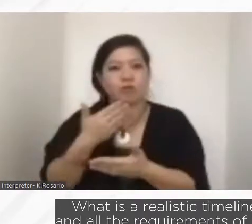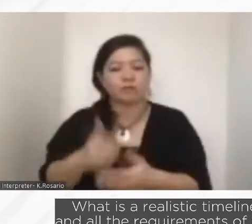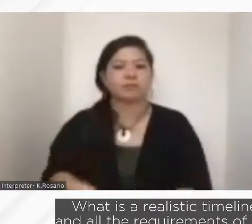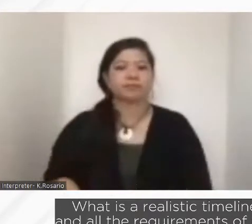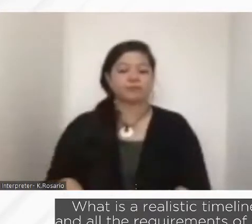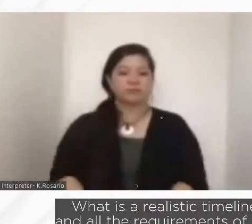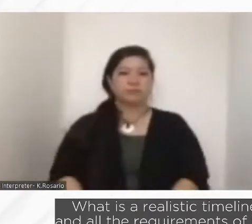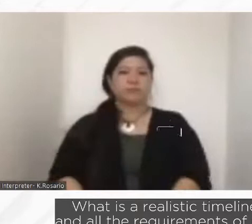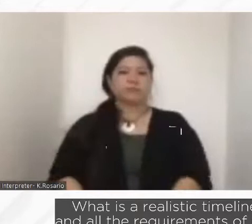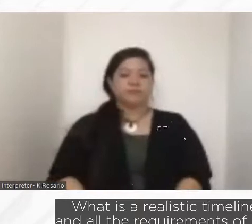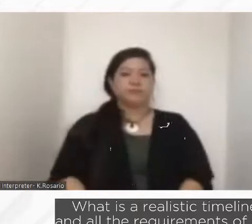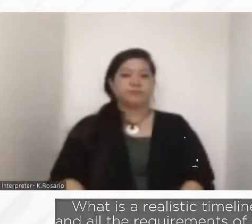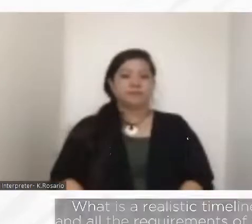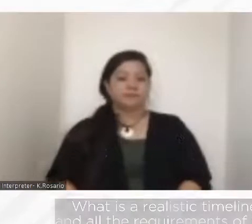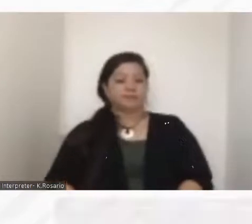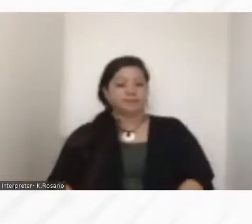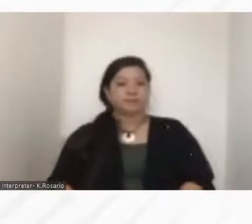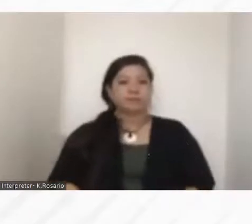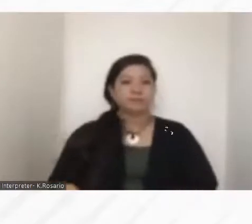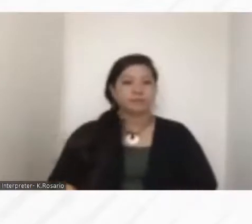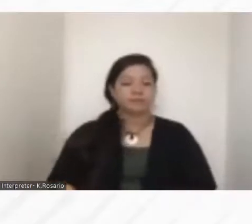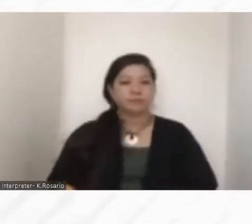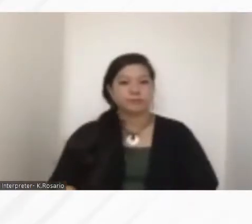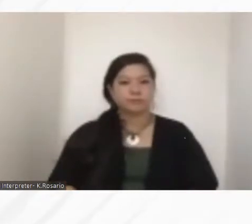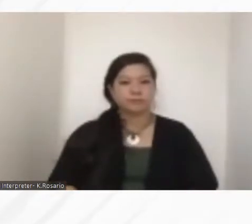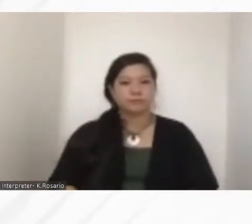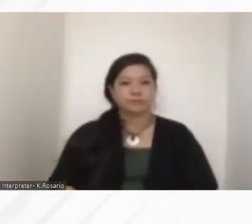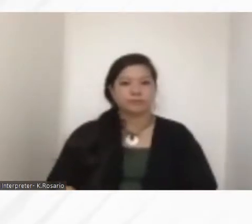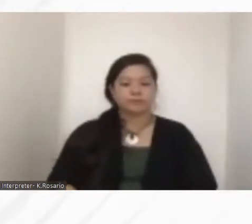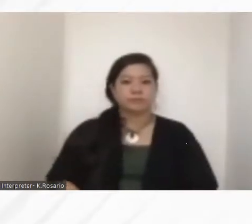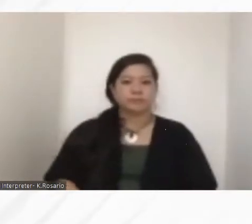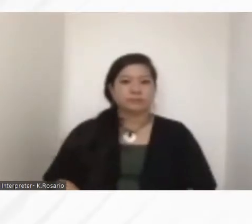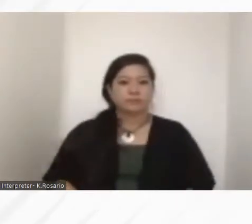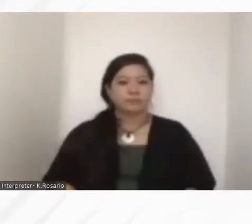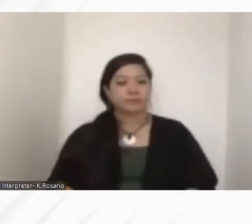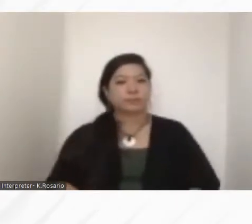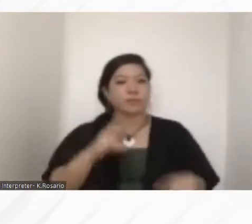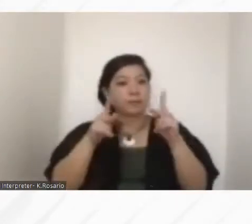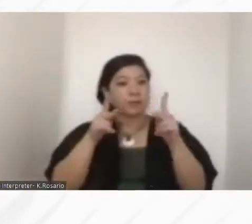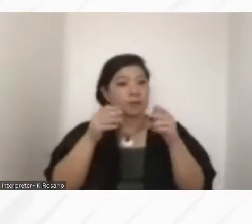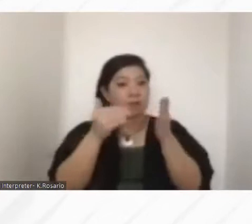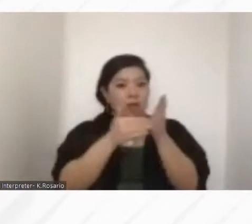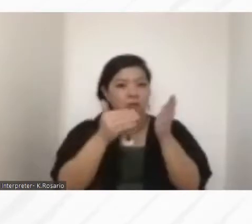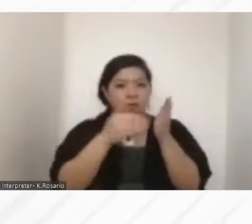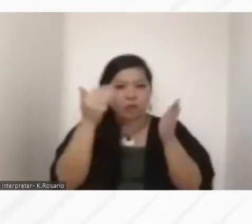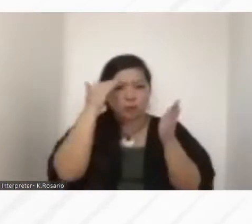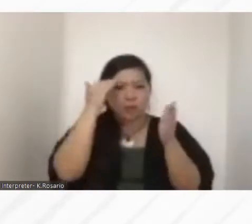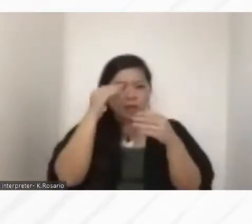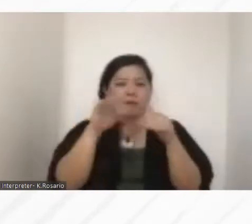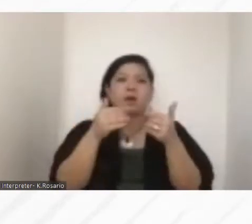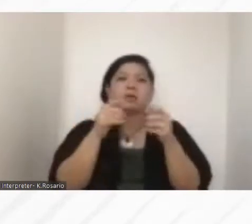Thank you, Dr. Adams. Last question, I promise. People have been violating public health guidance repeatedly. Are you aware of how different states